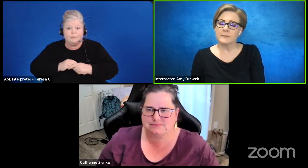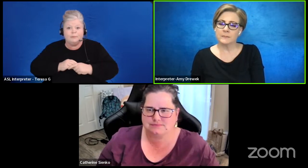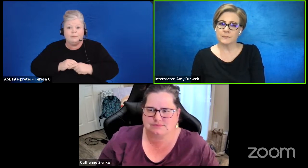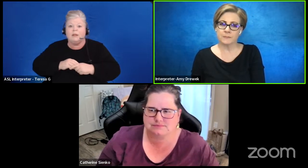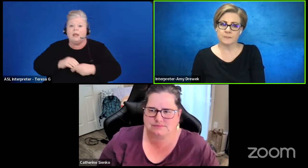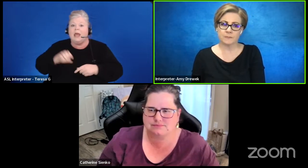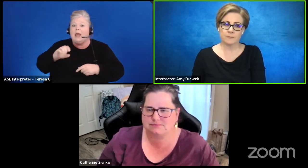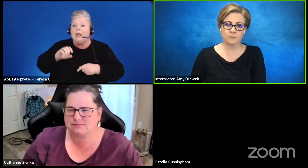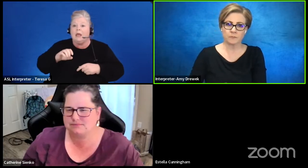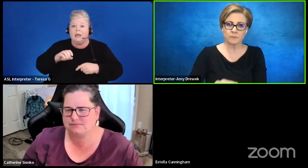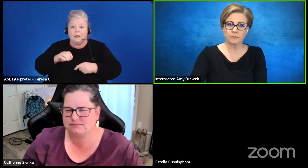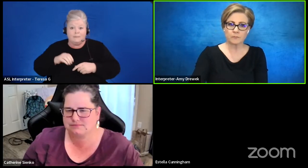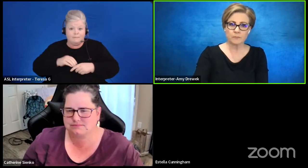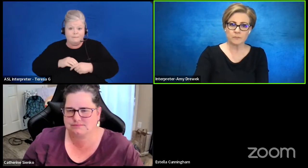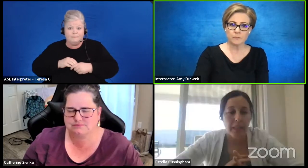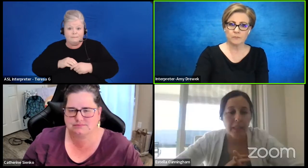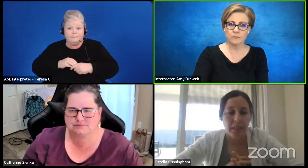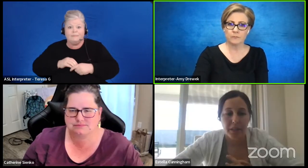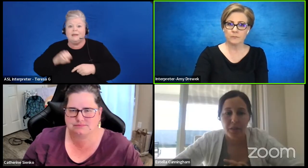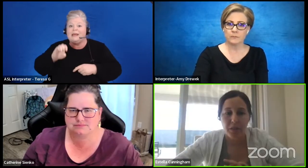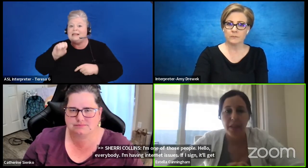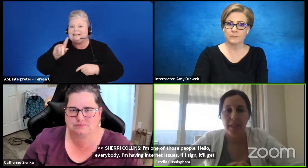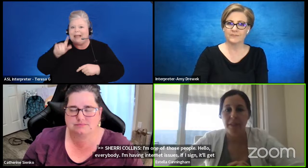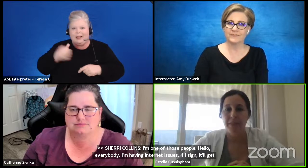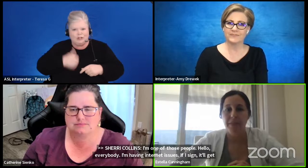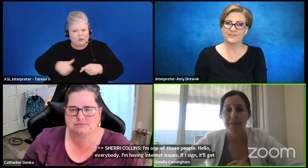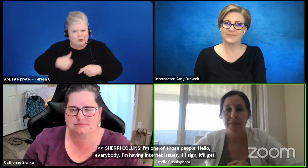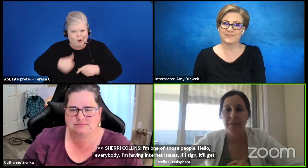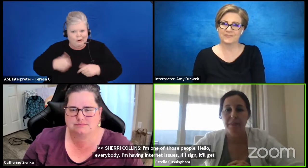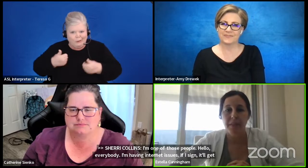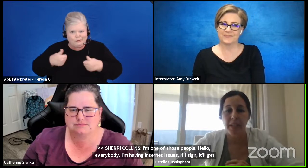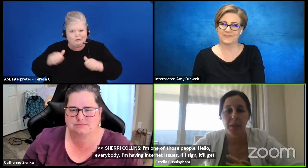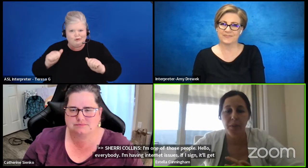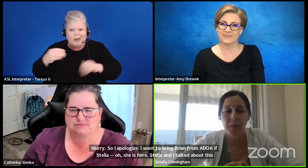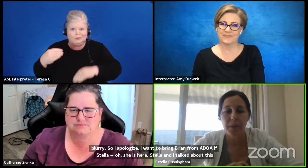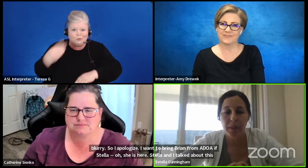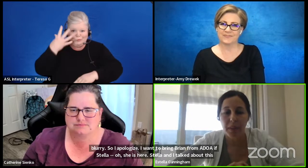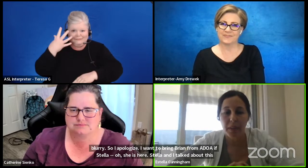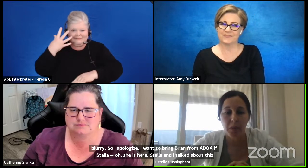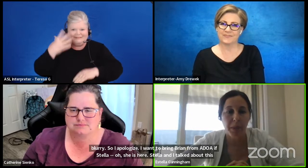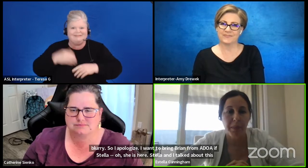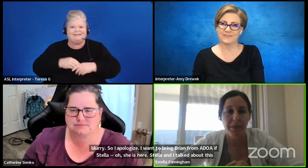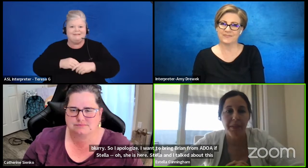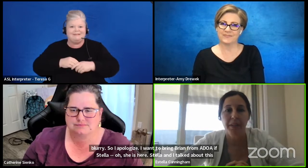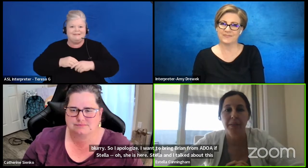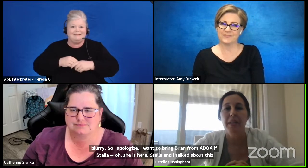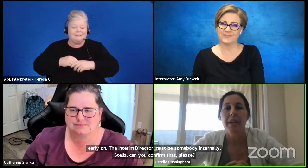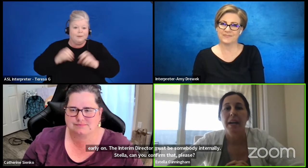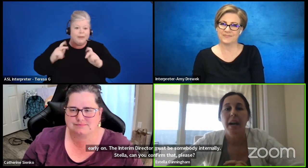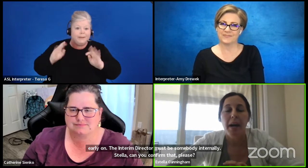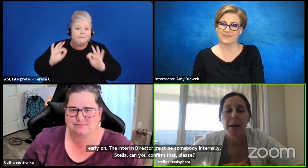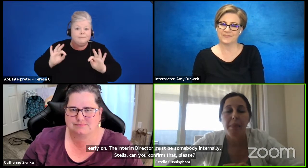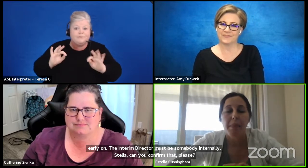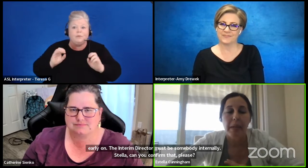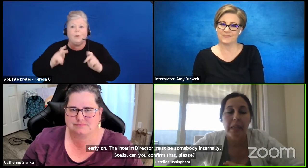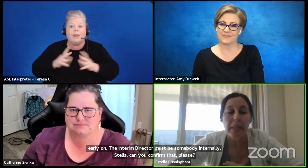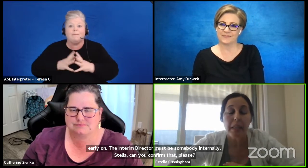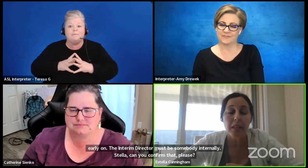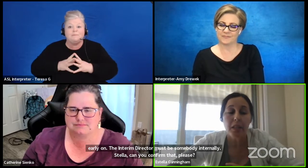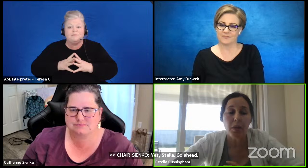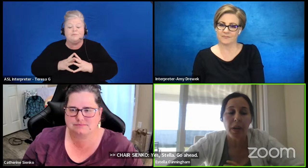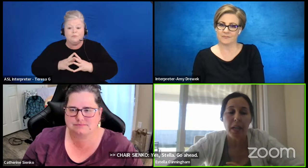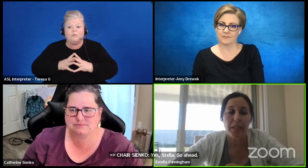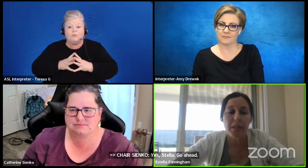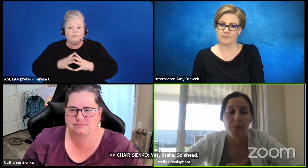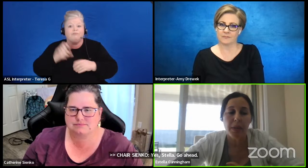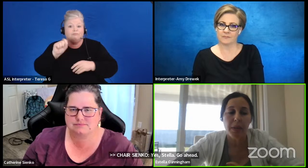Yes, Stella, go ahead. Yeah, sorry, I was trying to get off of video. I hope I'm off now. Yeah, so